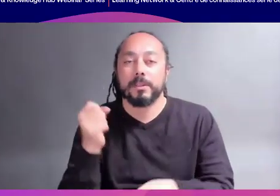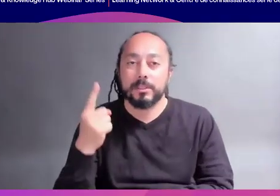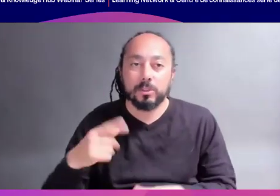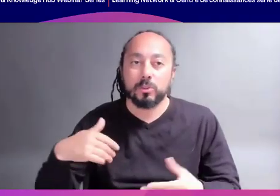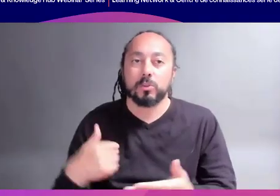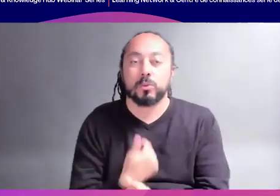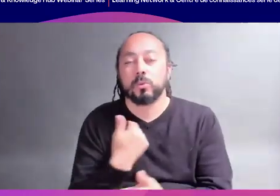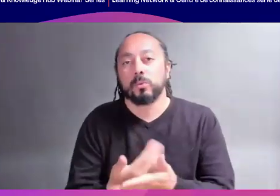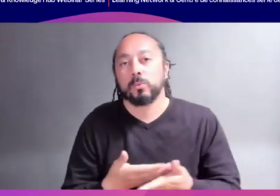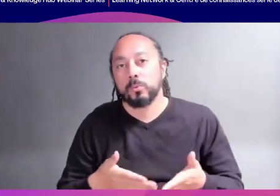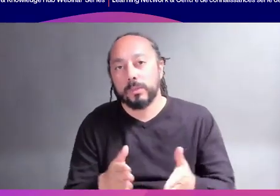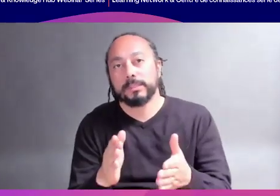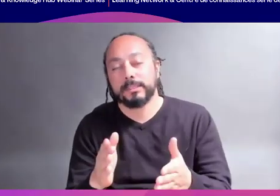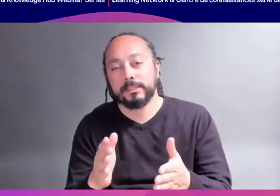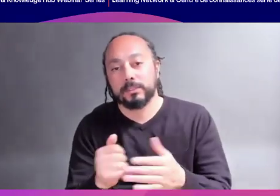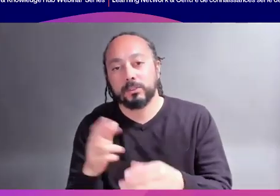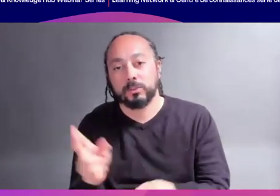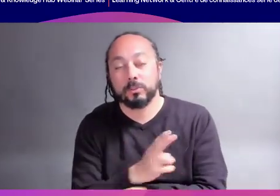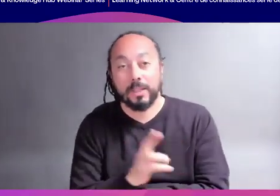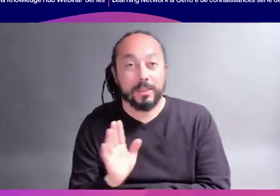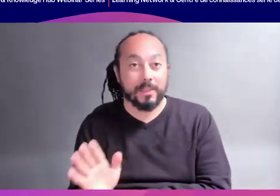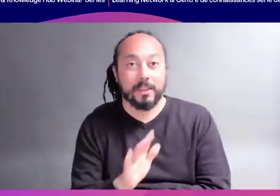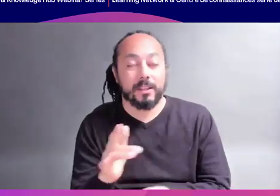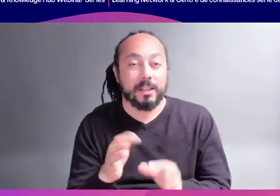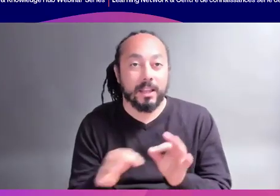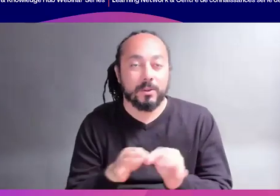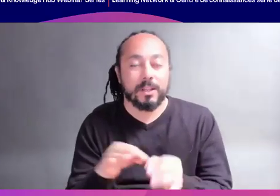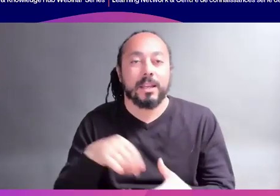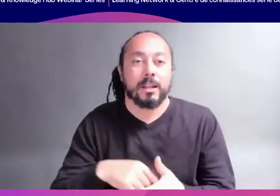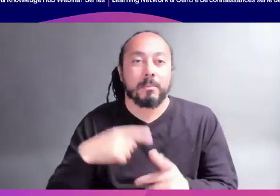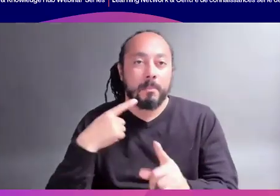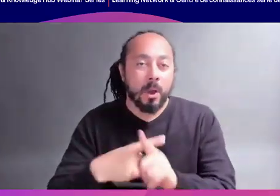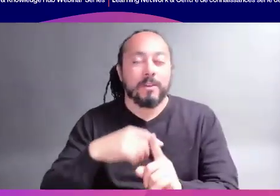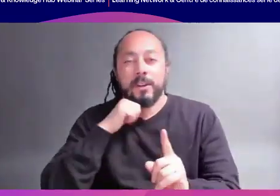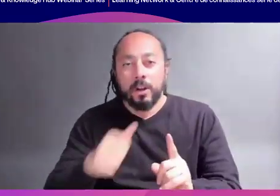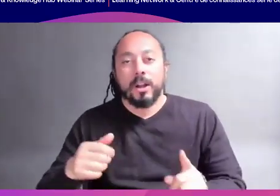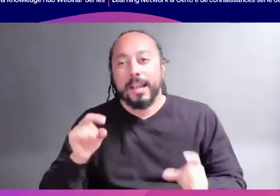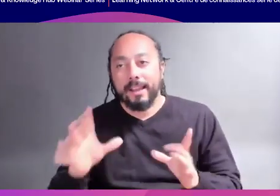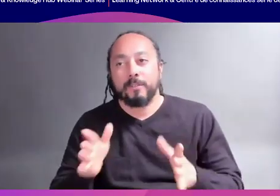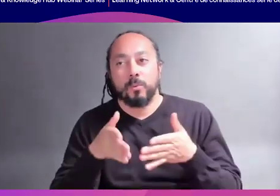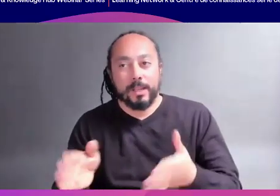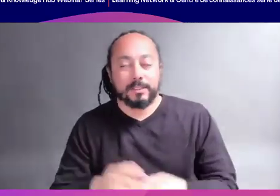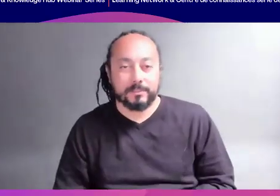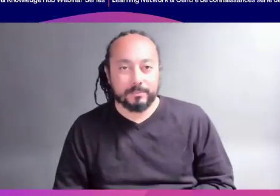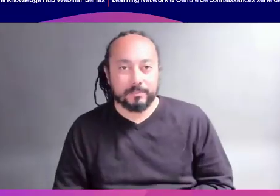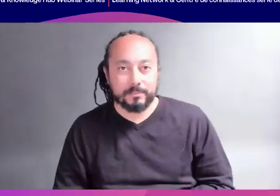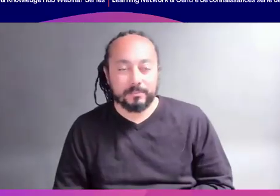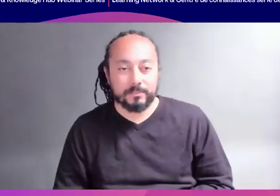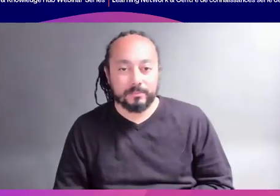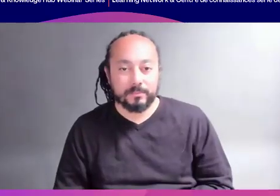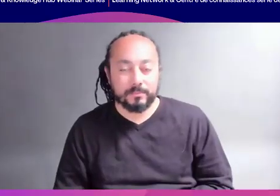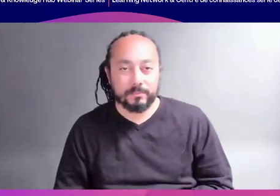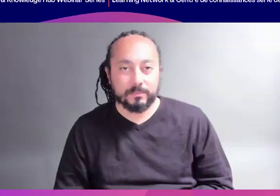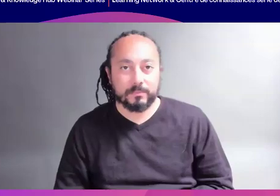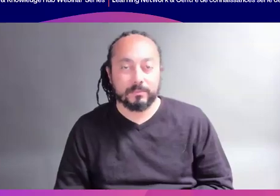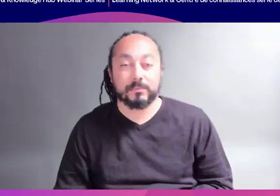ways of using their language in positive and non-hateful ways. But it's how do you train